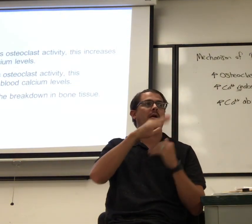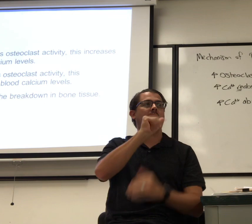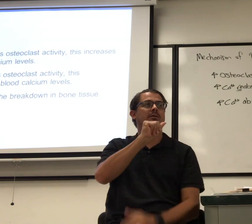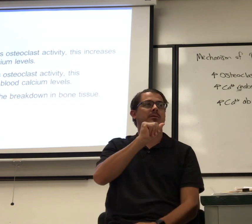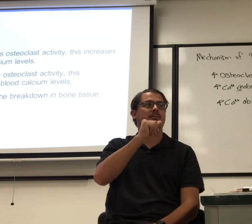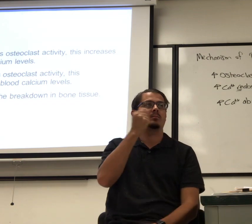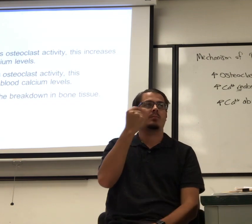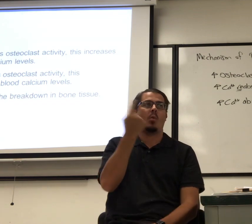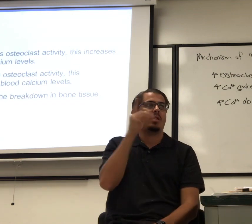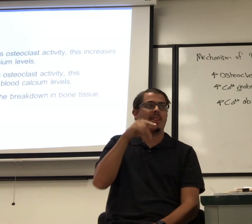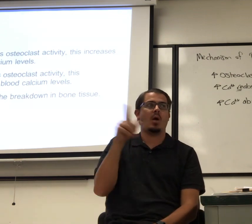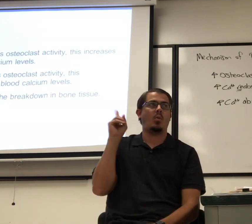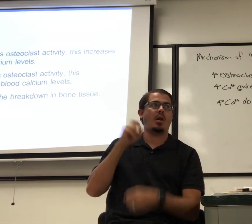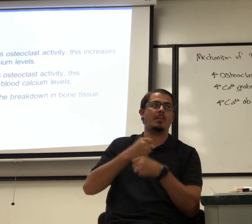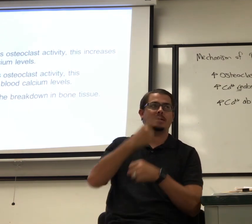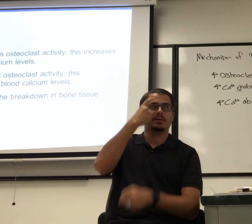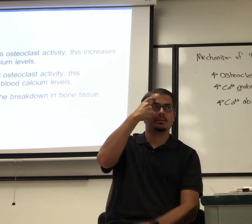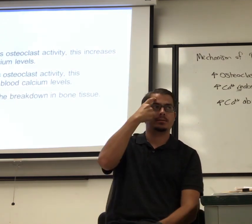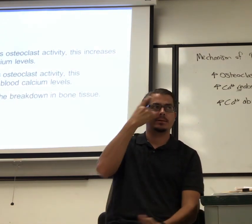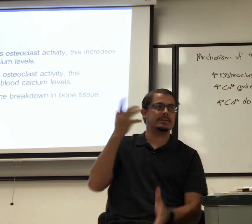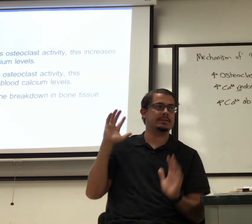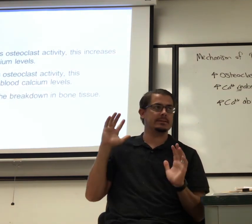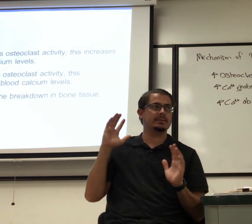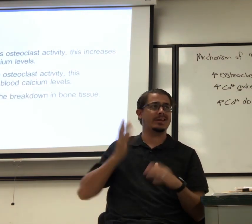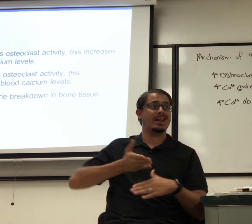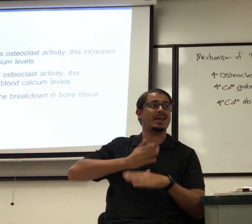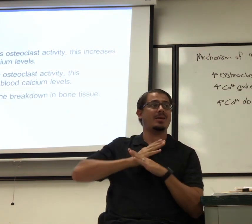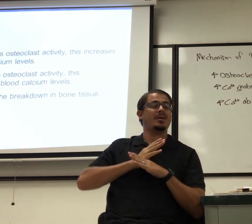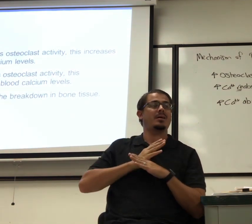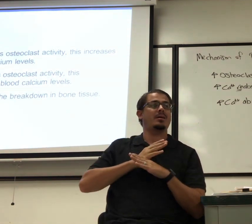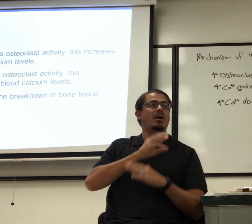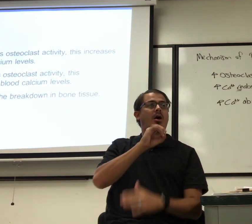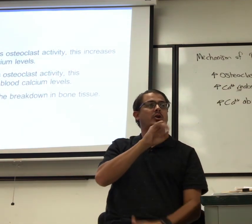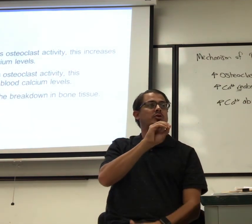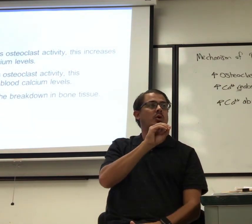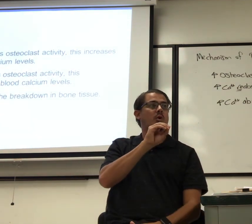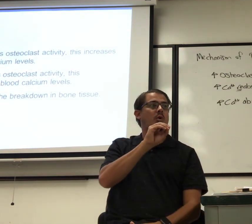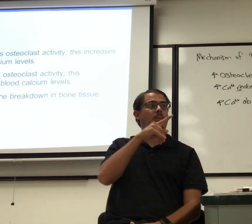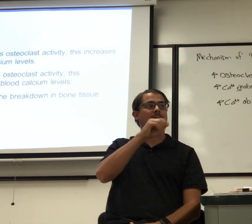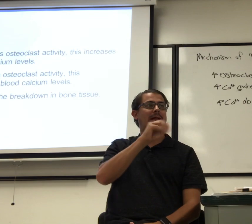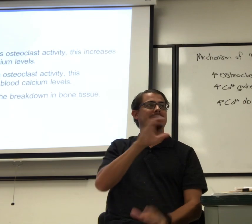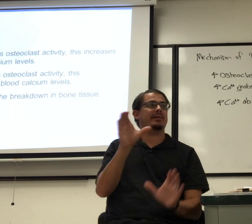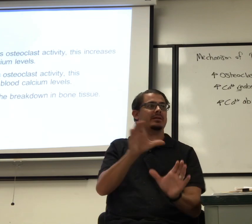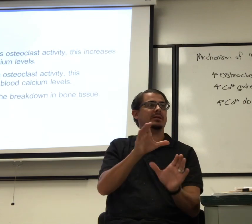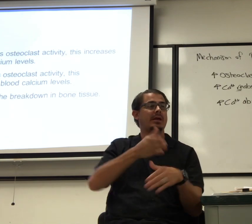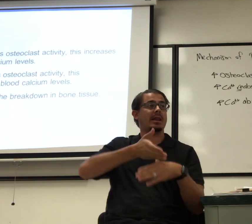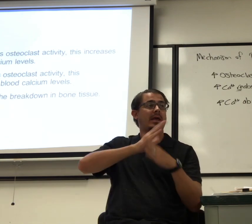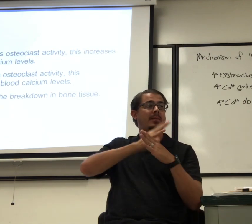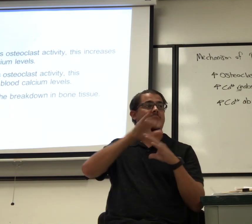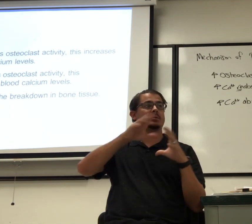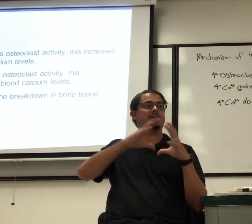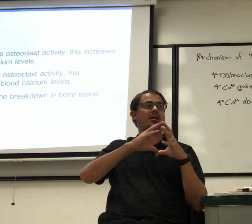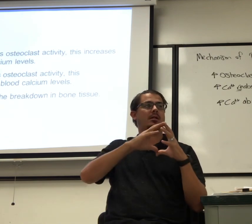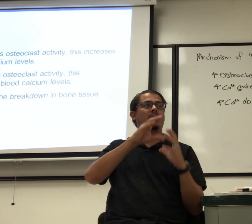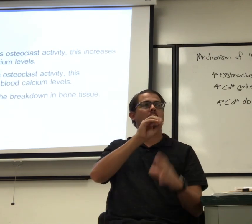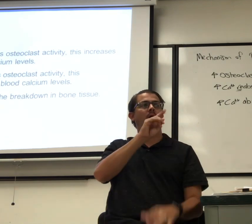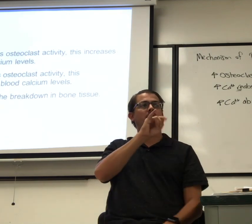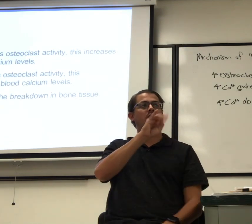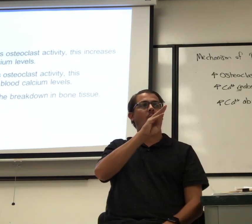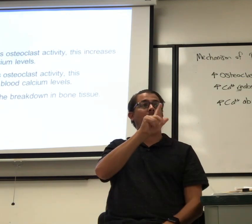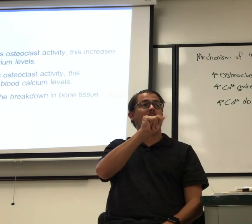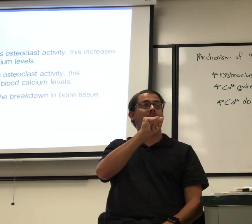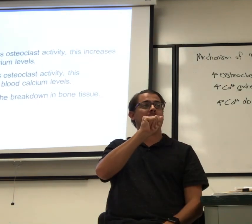Calcitonin, does it raise or lower? It lowers blood calcium. Only this one makes sense.